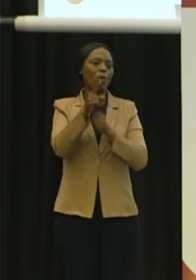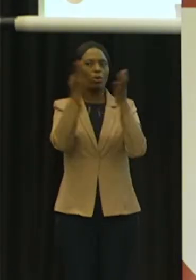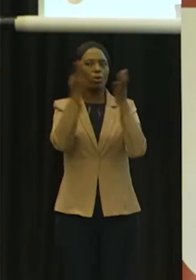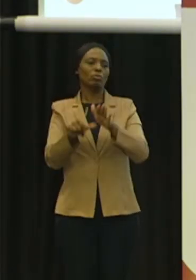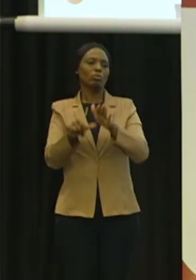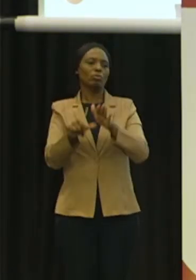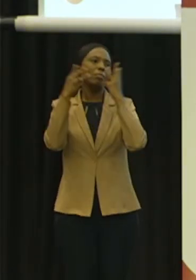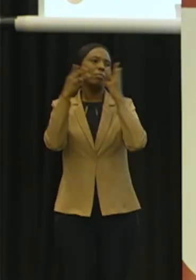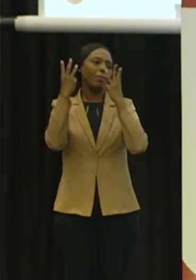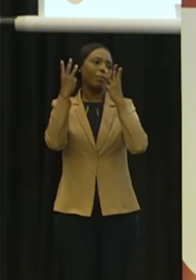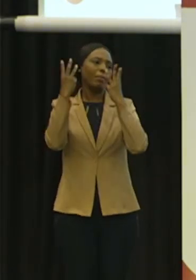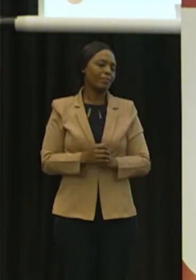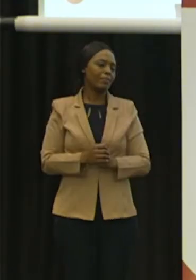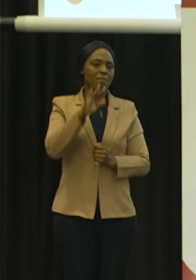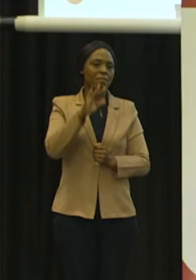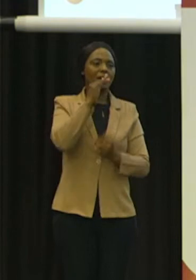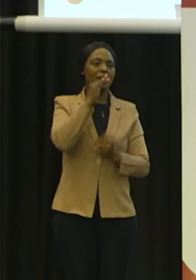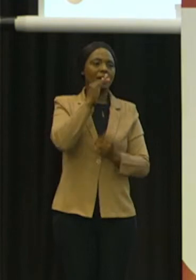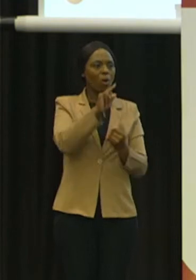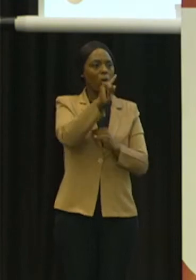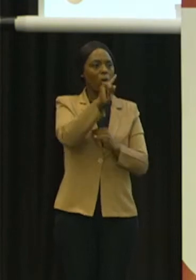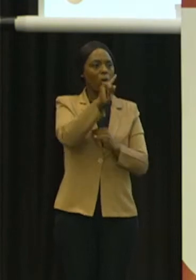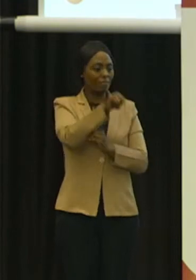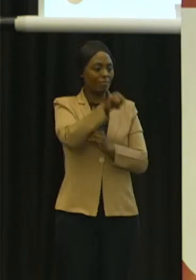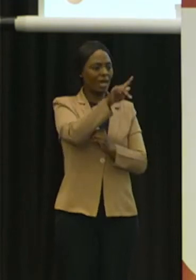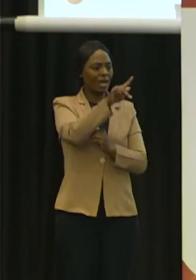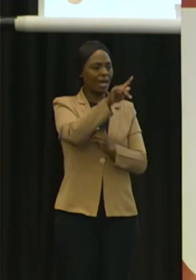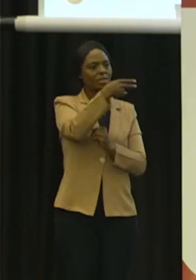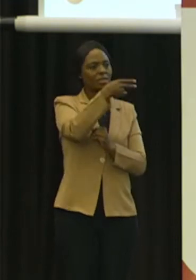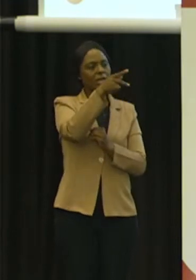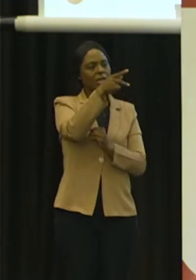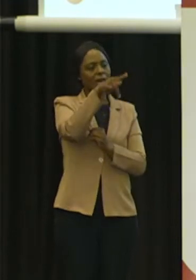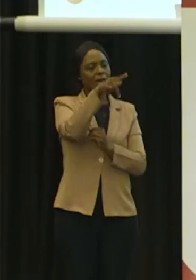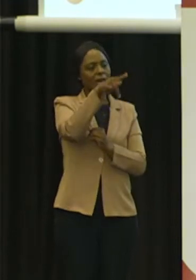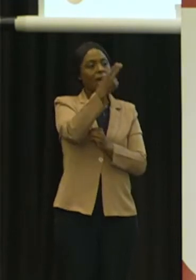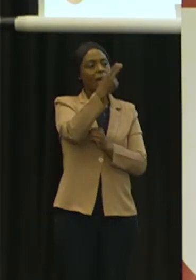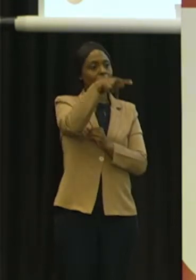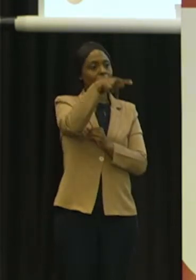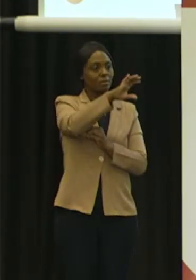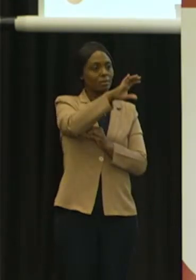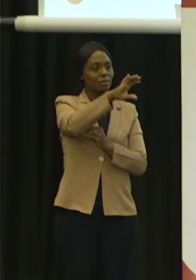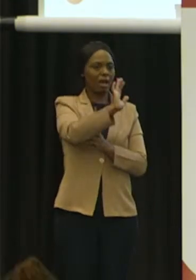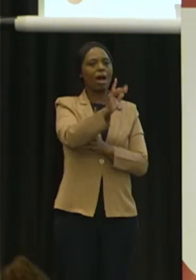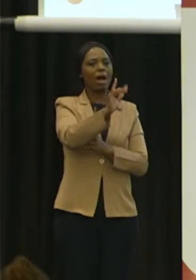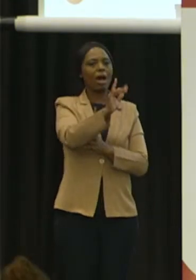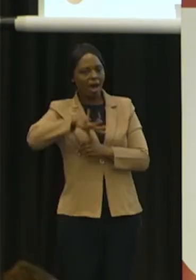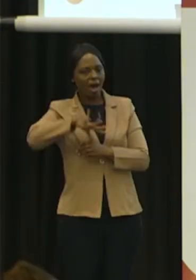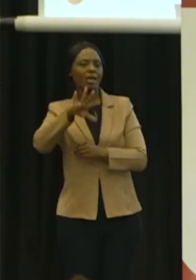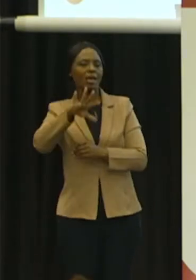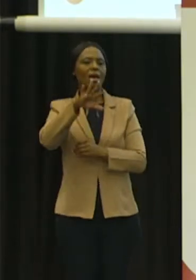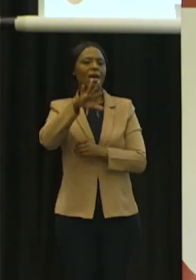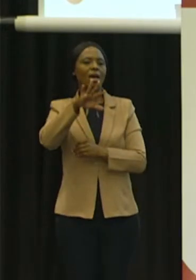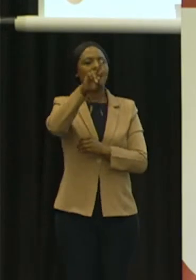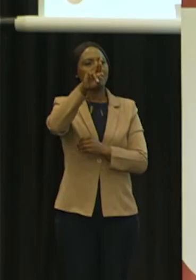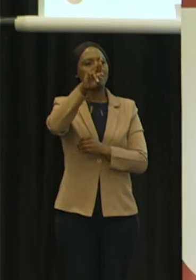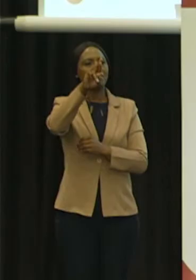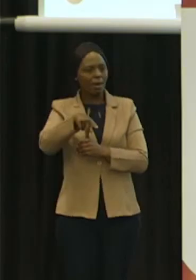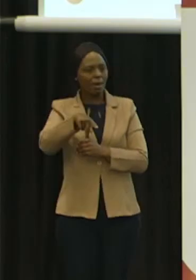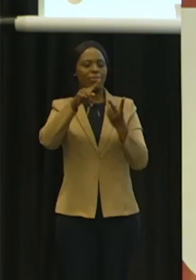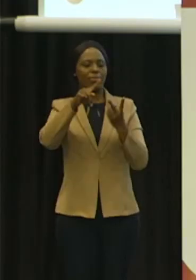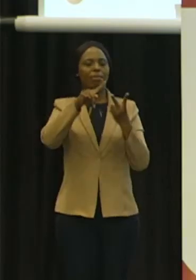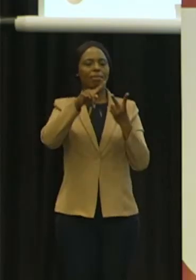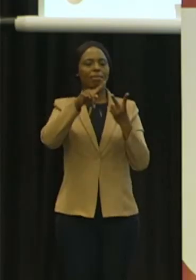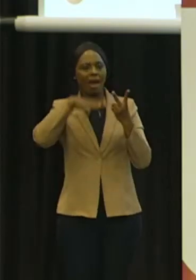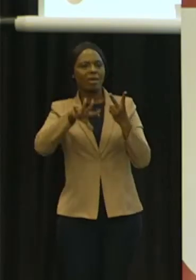And this doesn't just refer to hepatitis, but also in terms of injectable PrEP and other vaccines that are required.